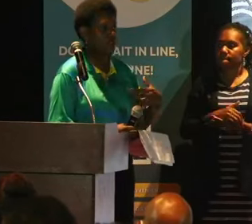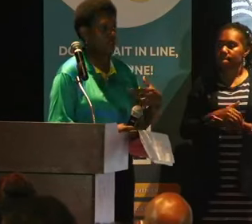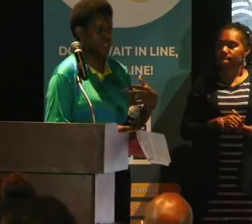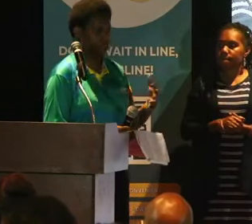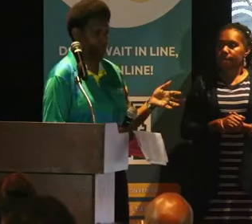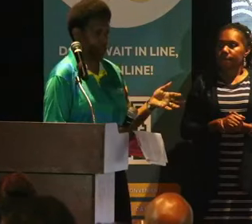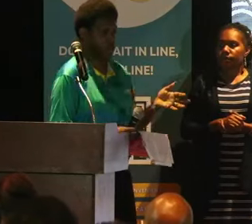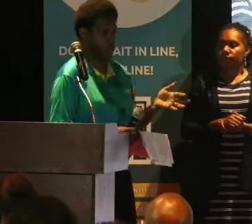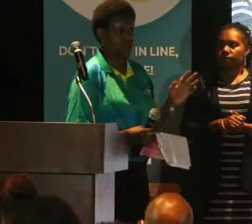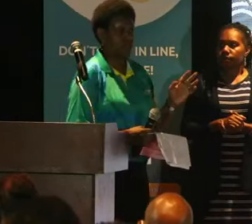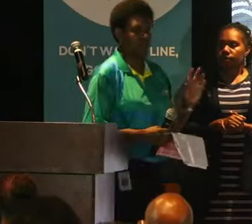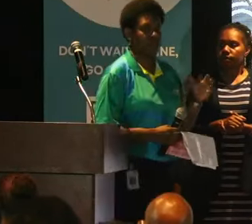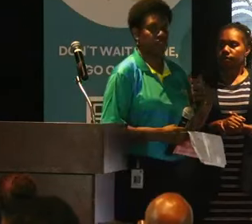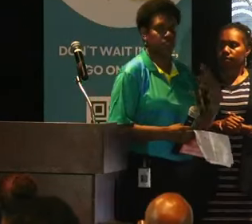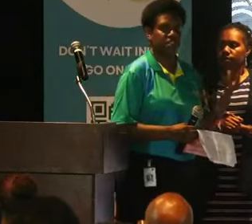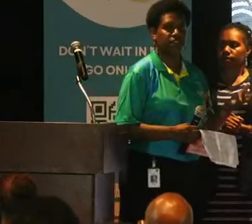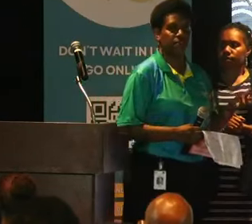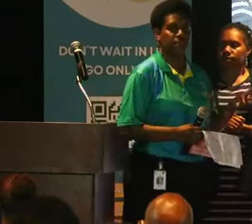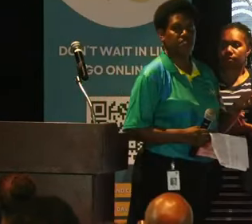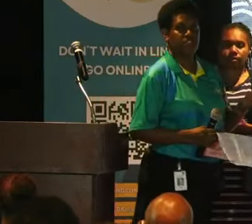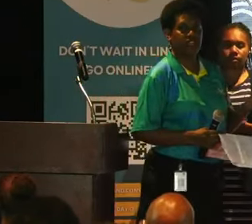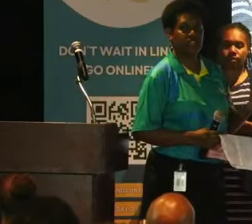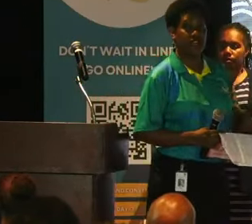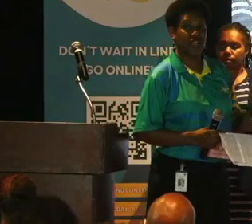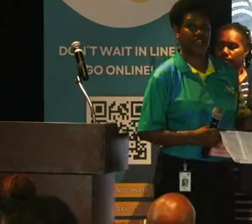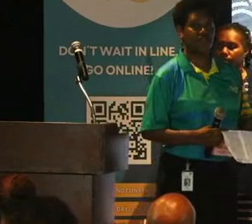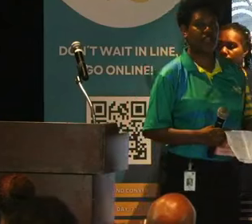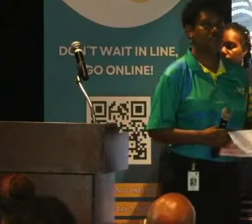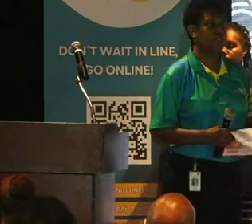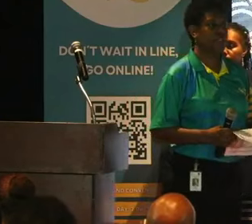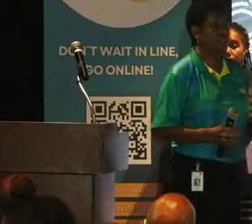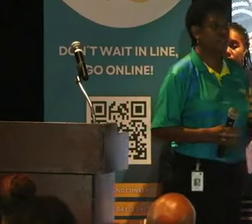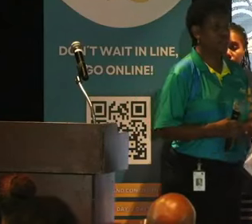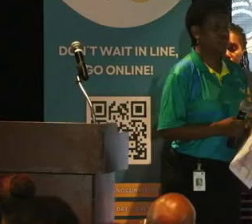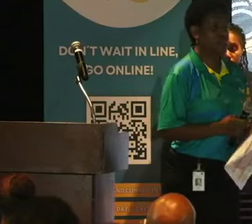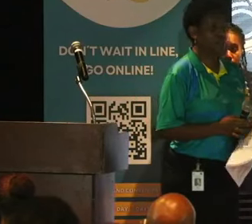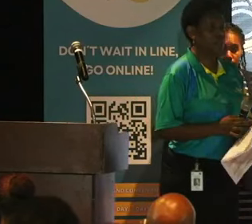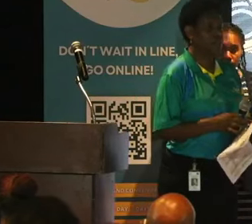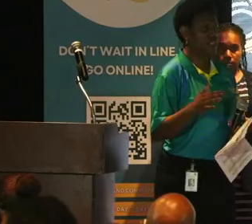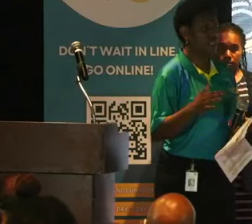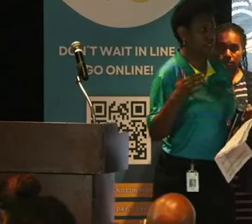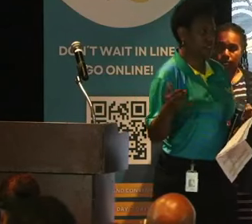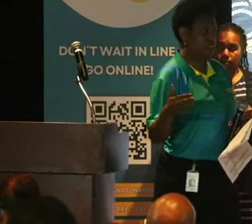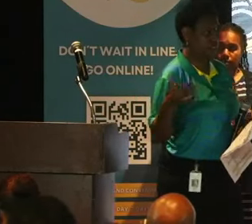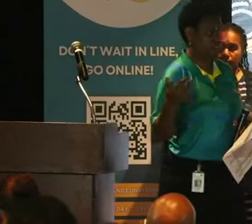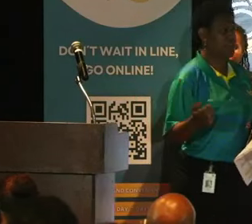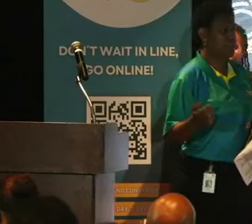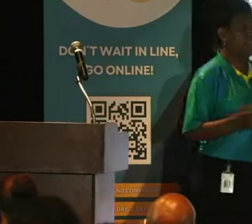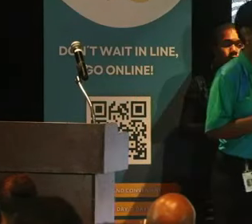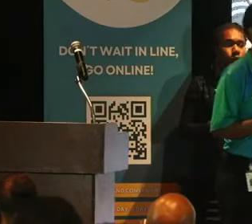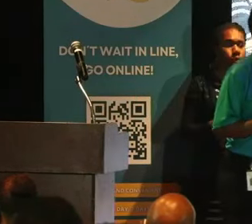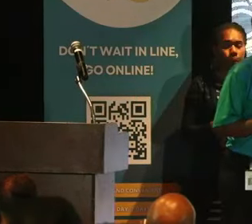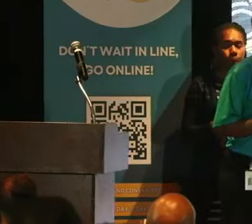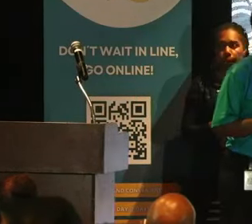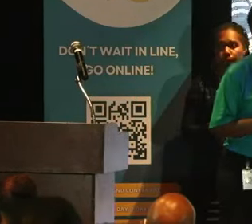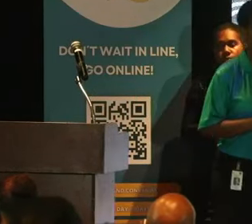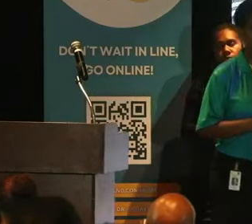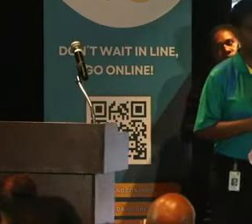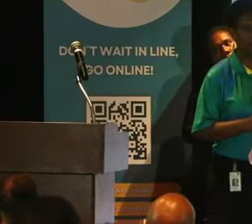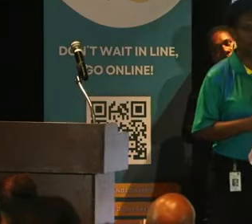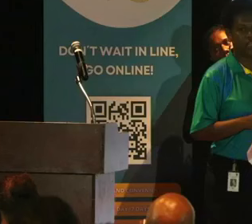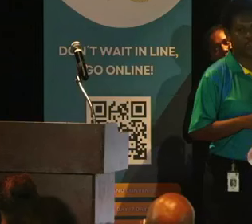here, be around. So if you have specific questions you'd like to ask to them, we'll do that after. They'll be around, but I'll